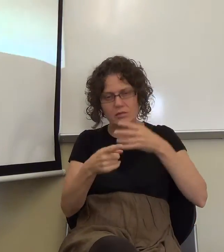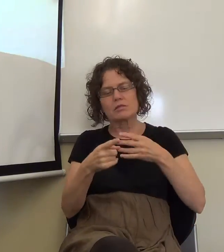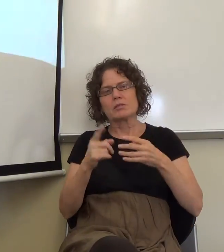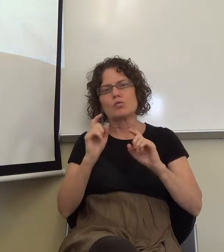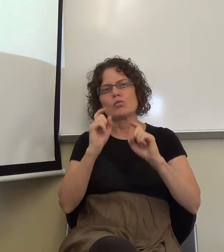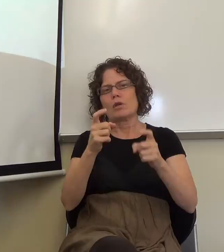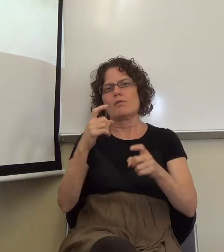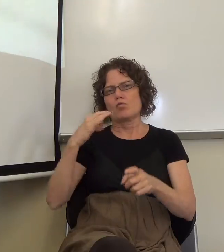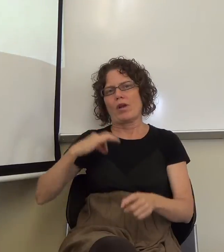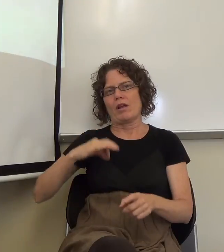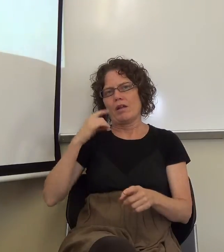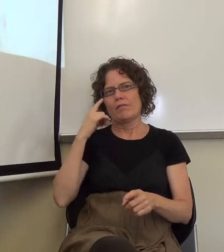contrast.